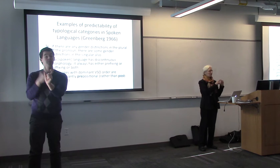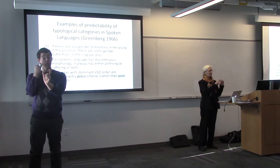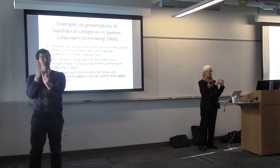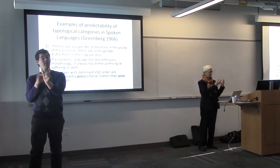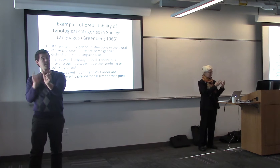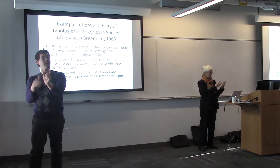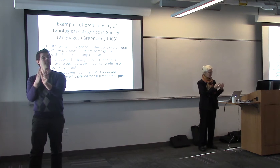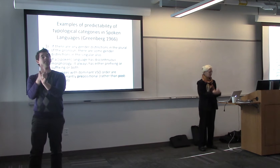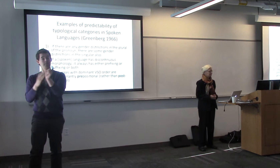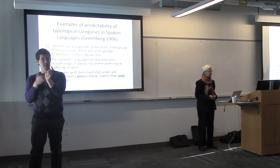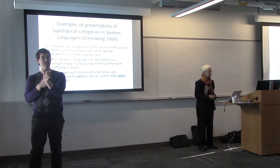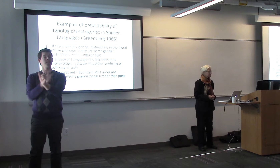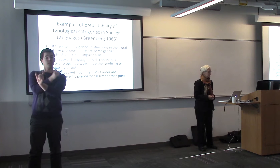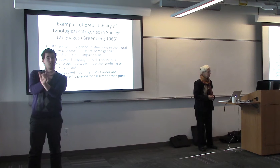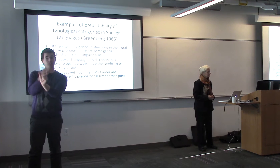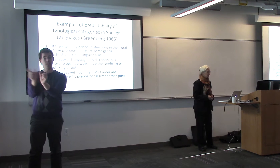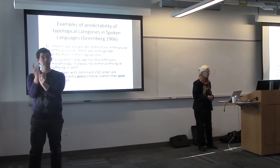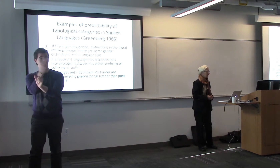of the form comes together.